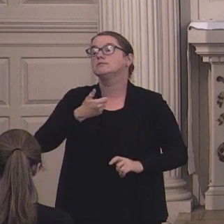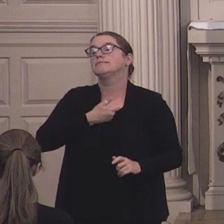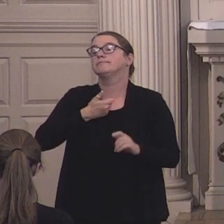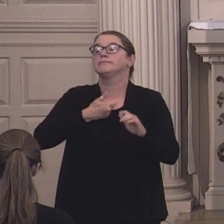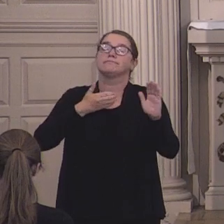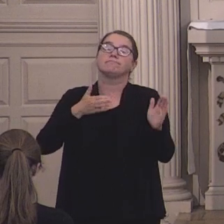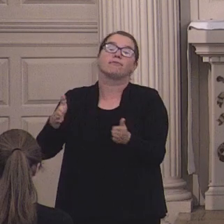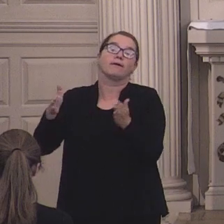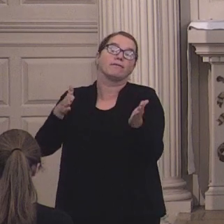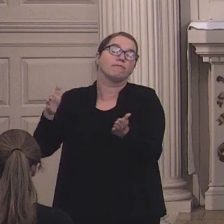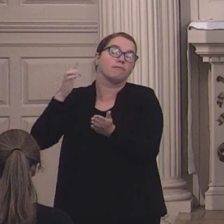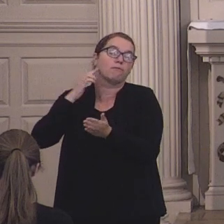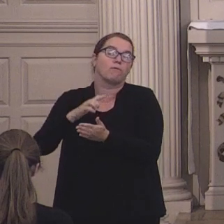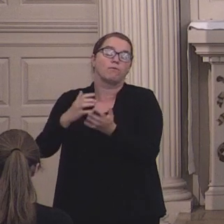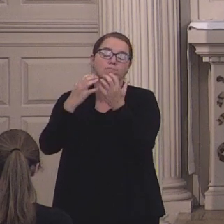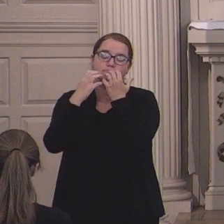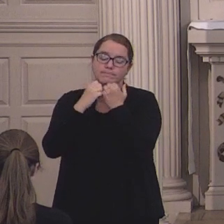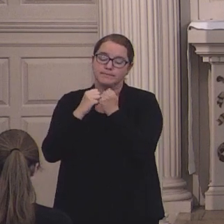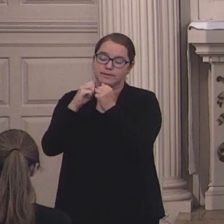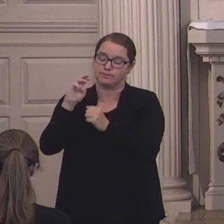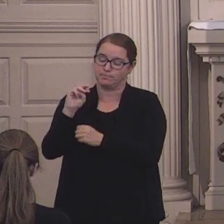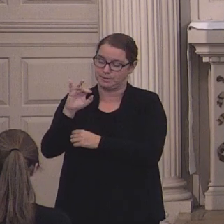to celebrate the sacred mysteries.